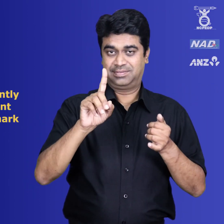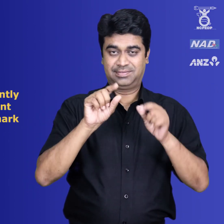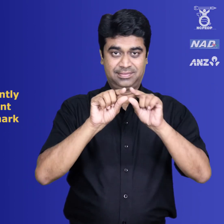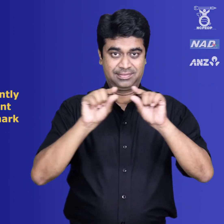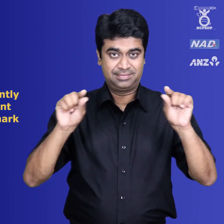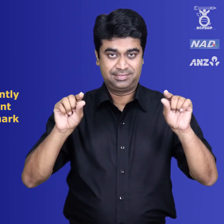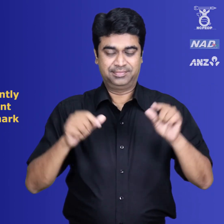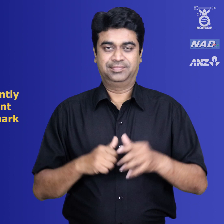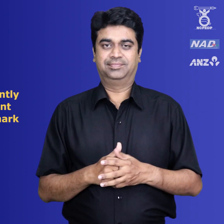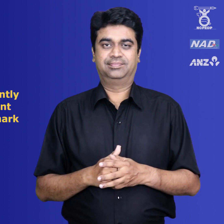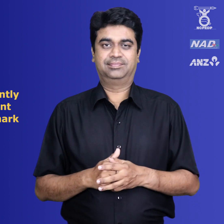'91.